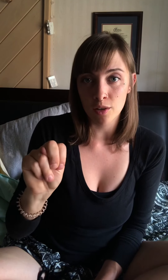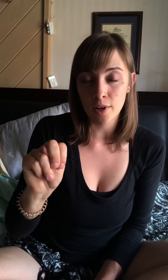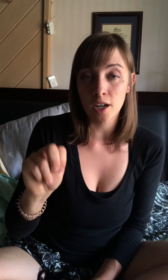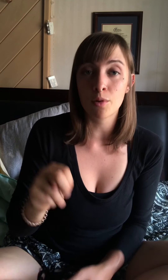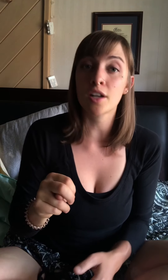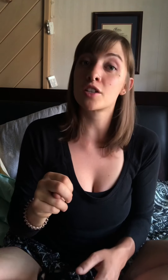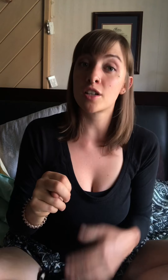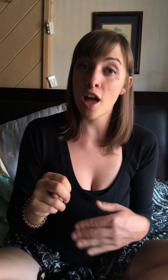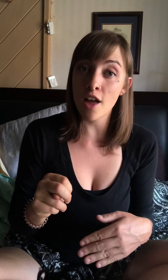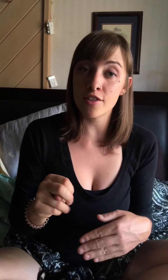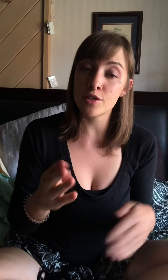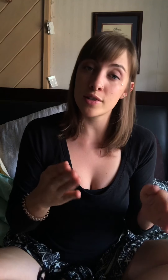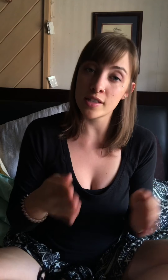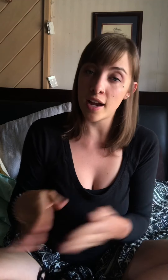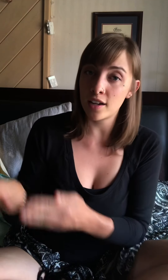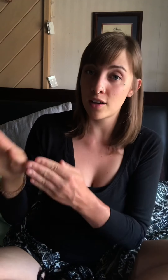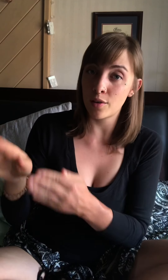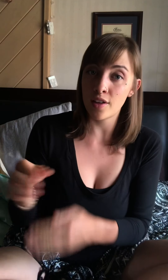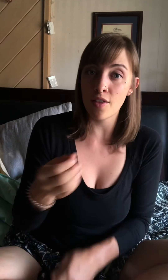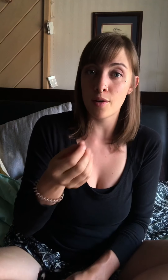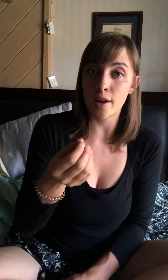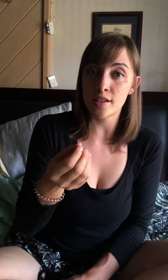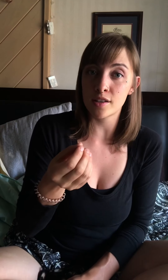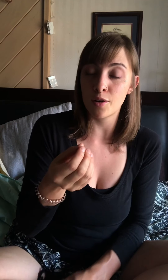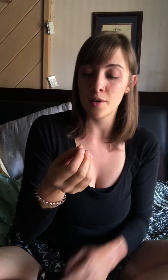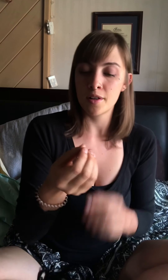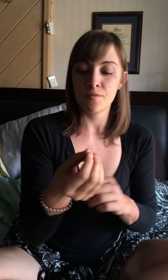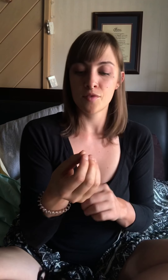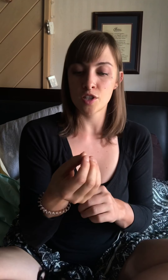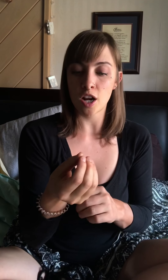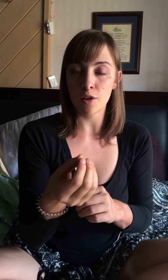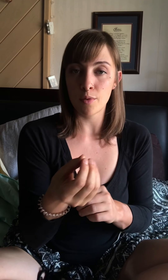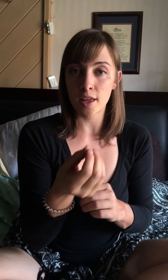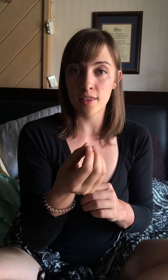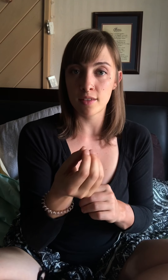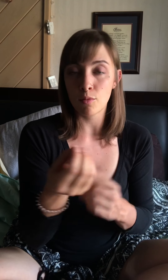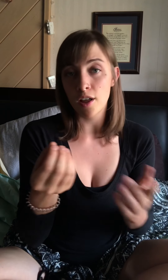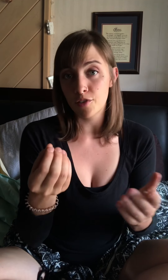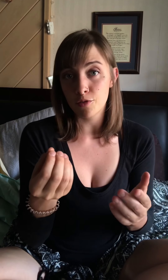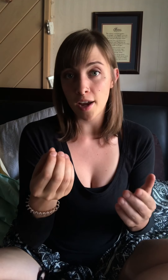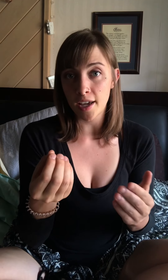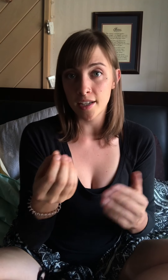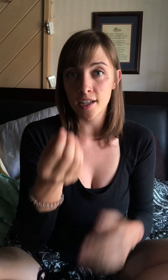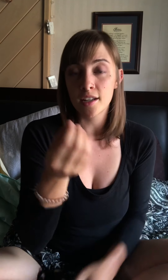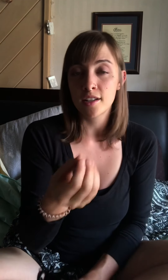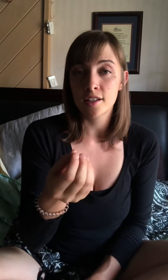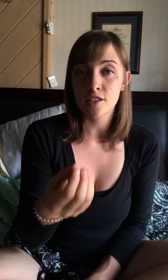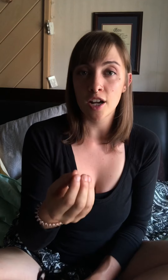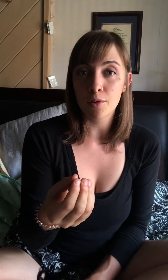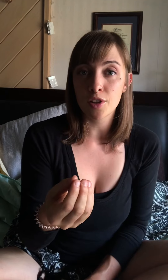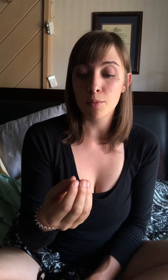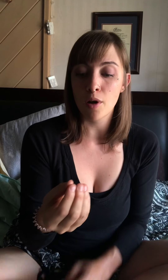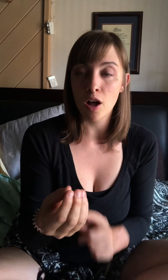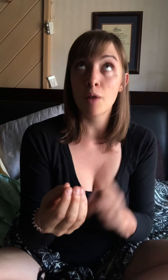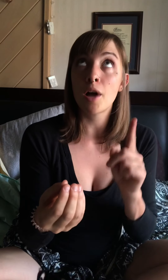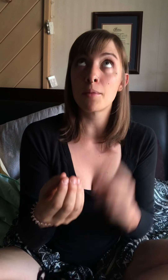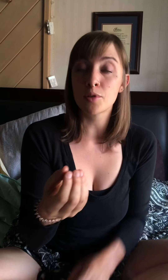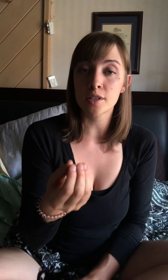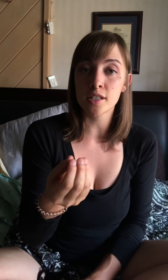January, we're going to turn of into a sign going the other way. So start with, well, if you're right-handed, start with your palm up towards the